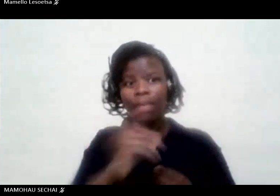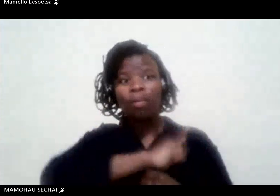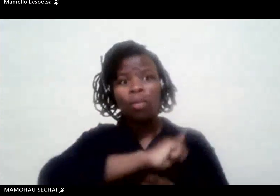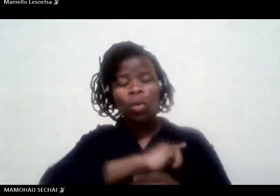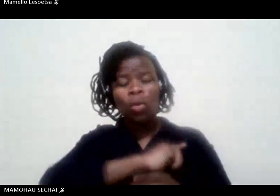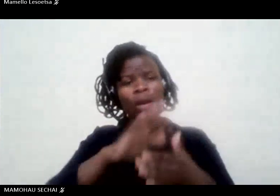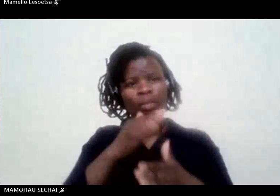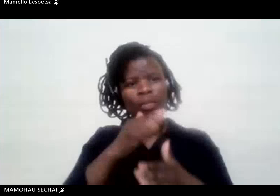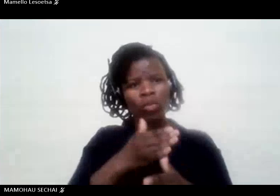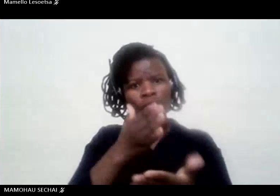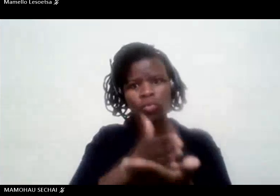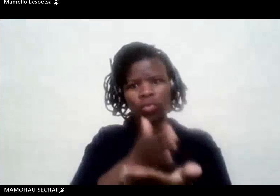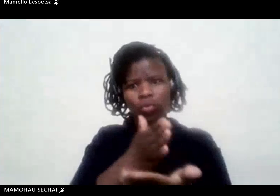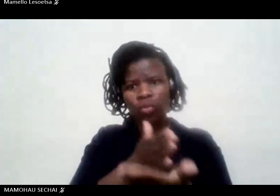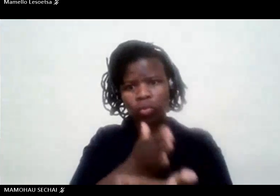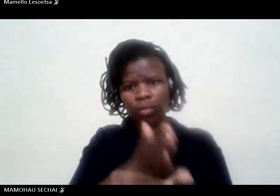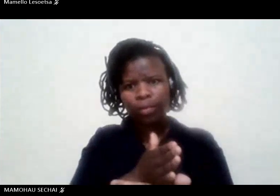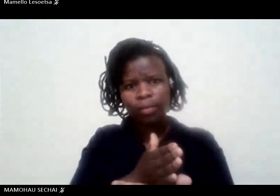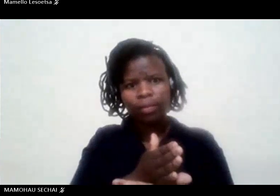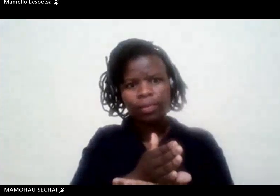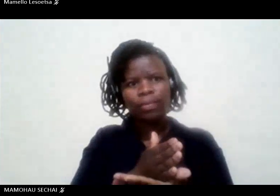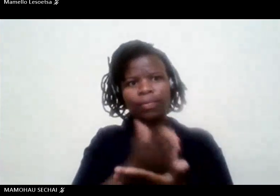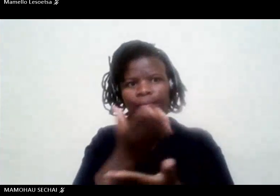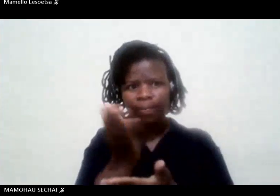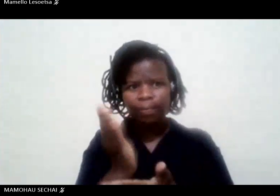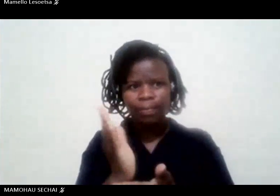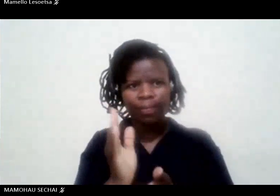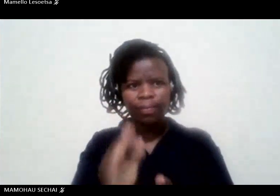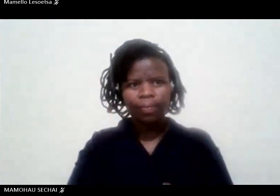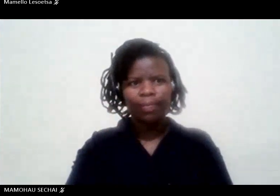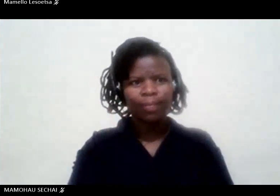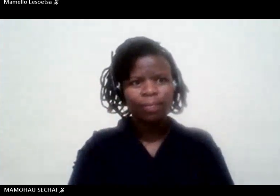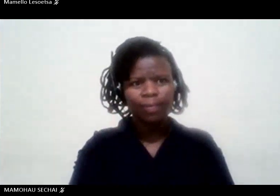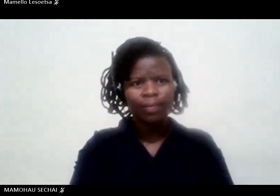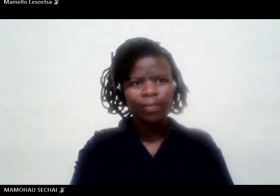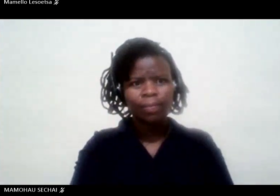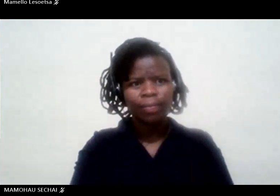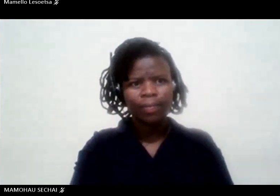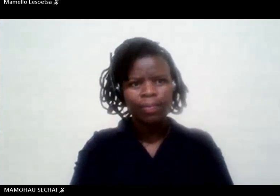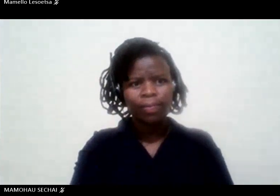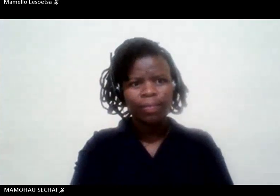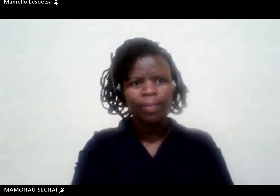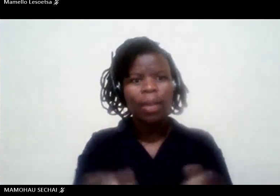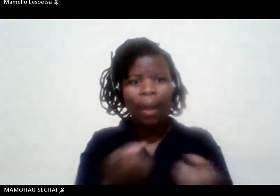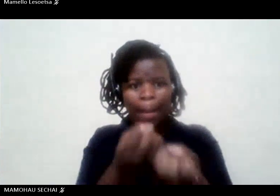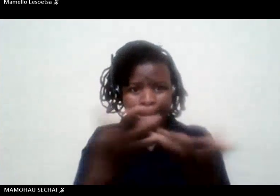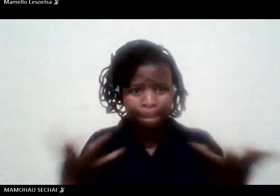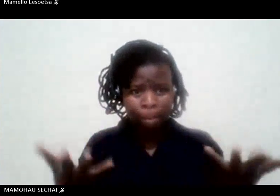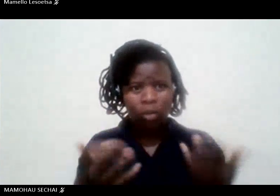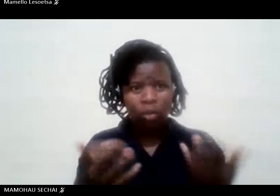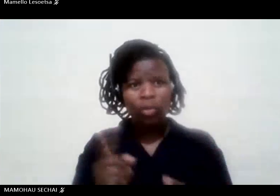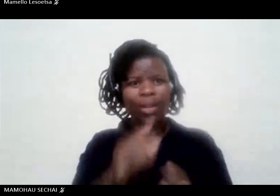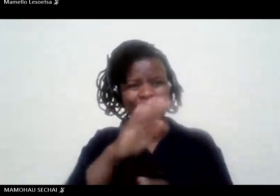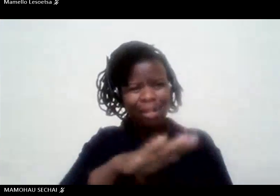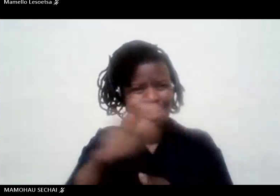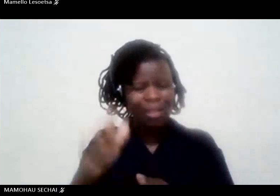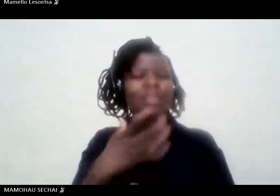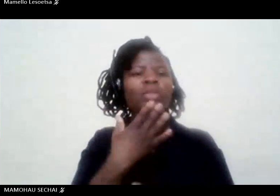that she was asking was that most of the kids who are at the centers,